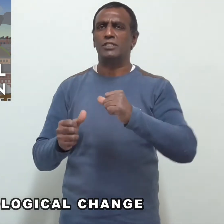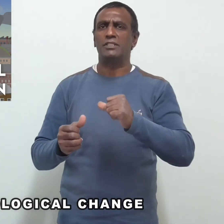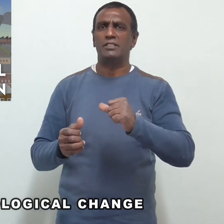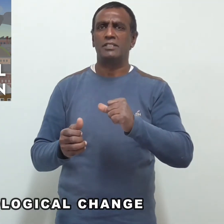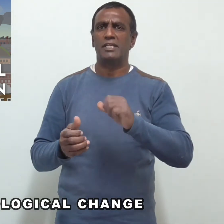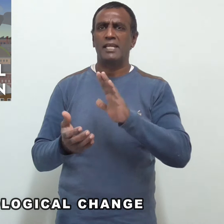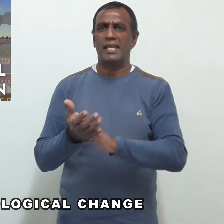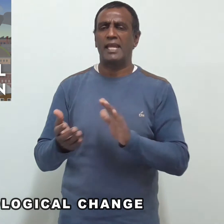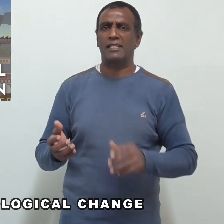social and